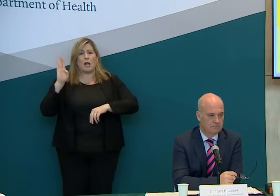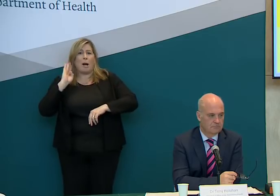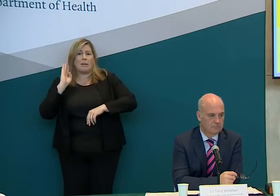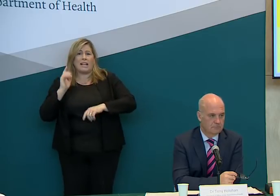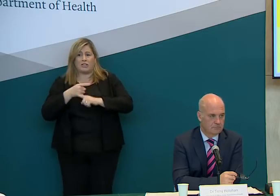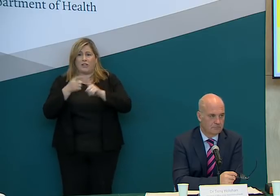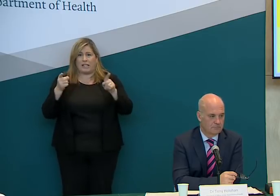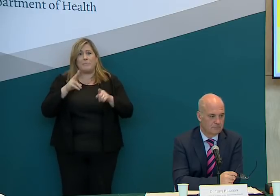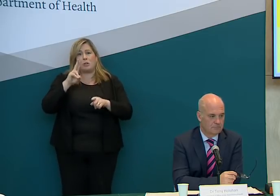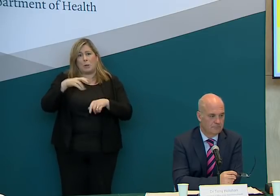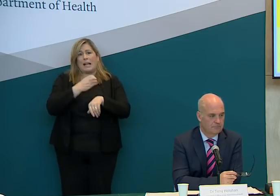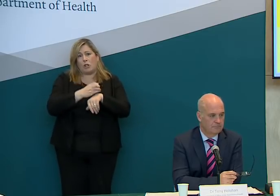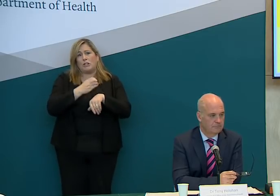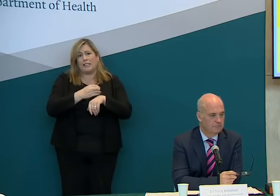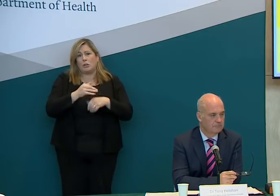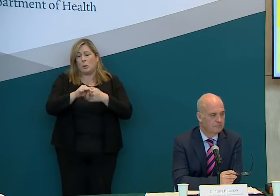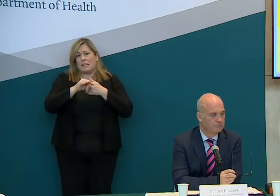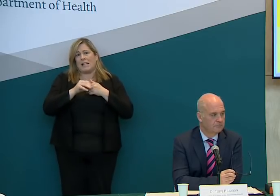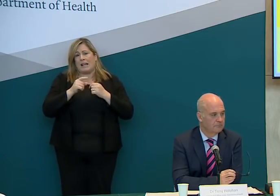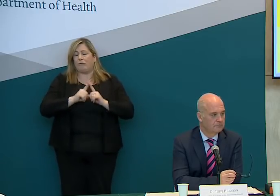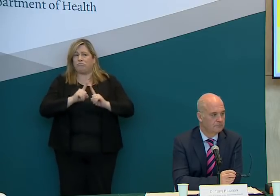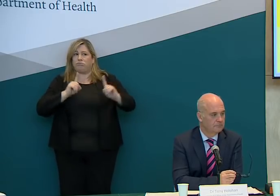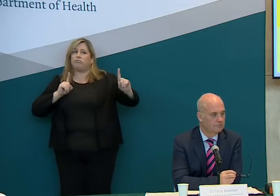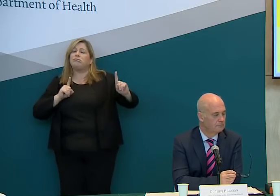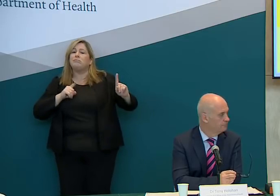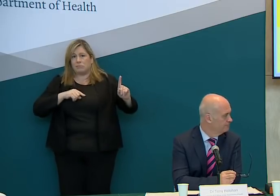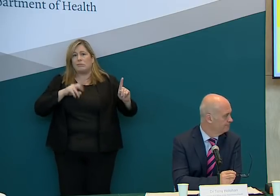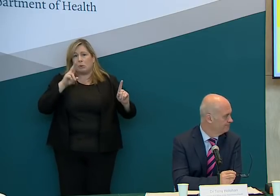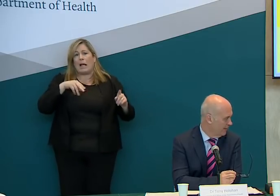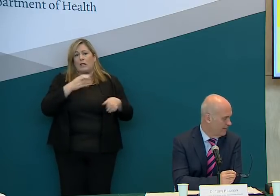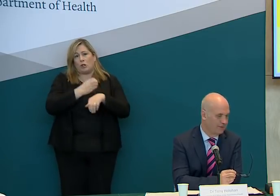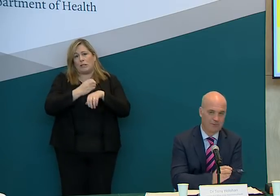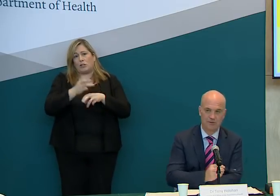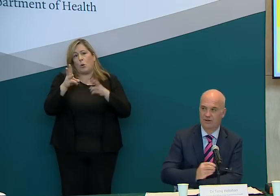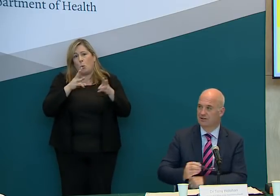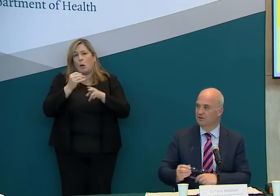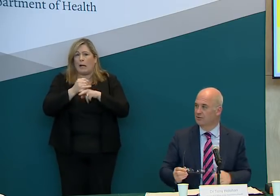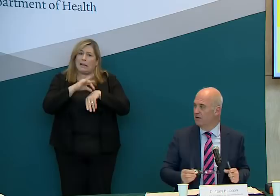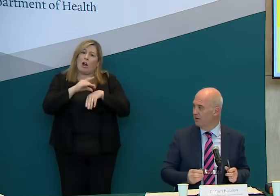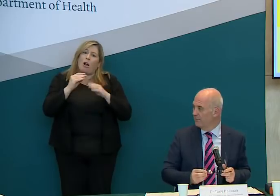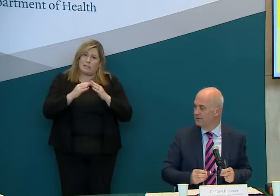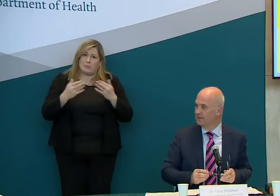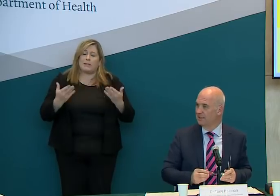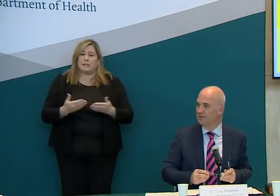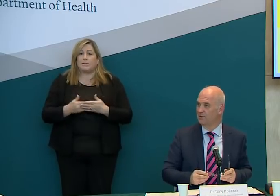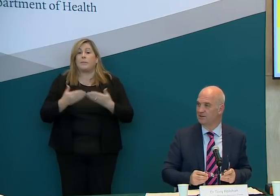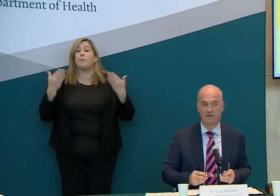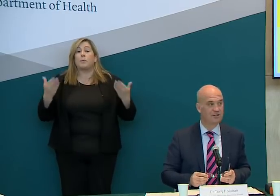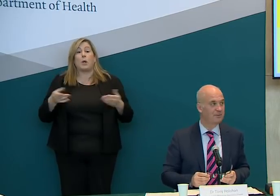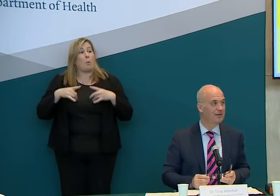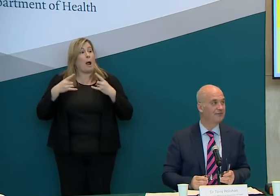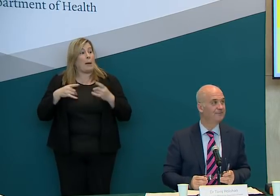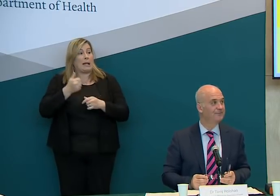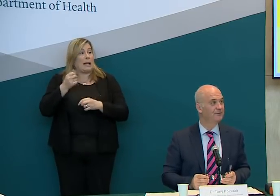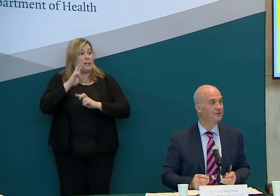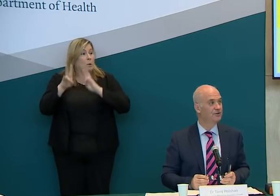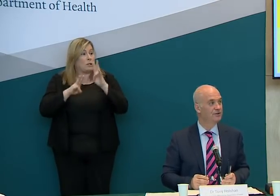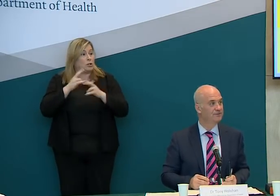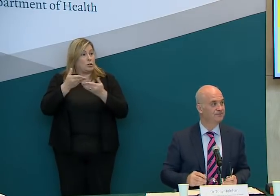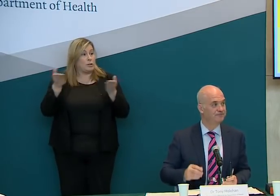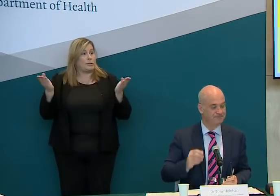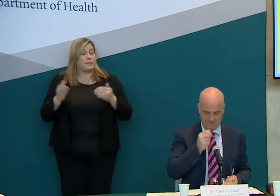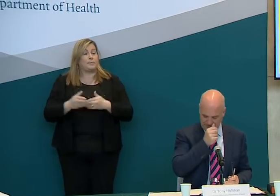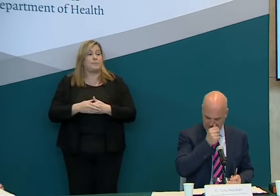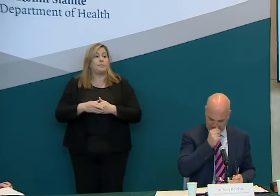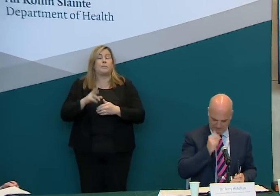us to be able to continue to provide safe and quality care. Thank you very much, Rachel. So we now are happy to take any questions that you might have.